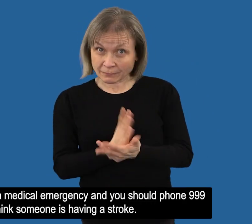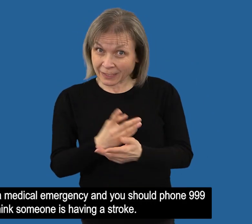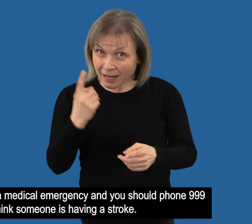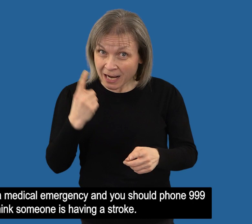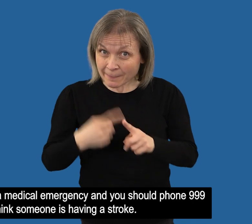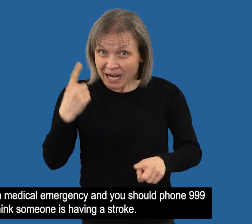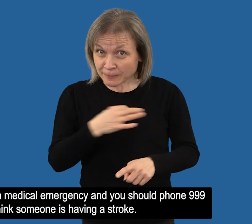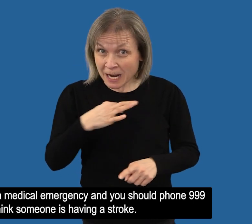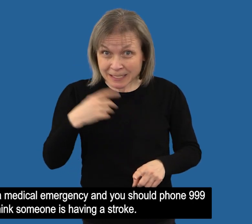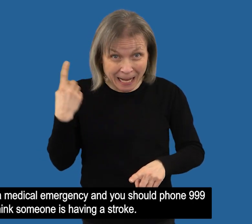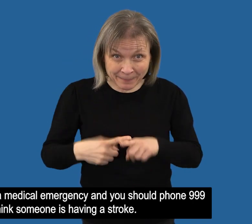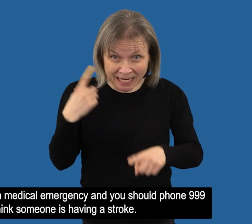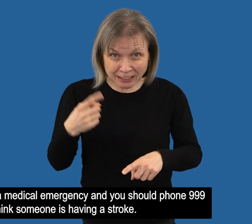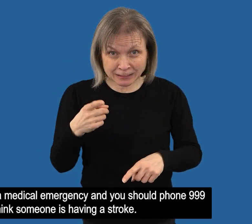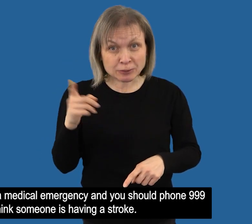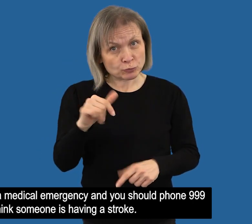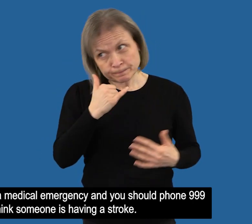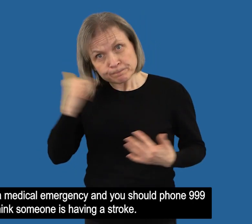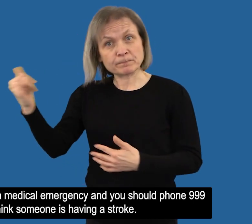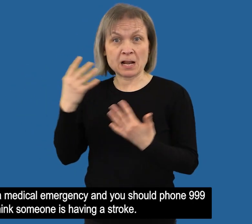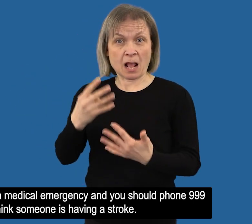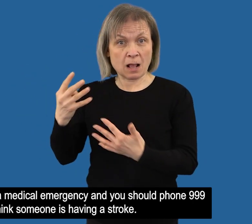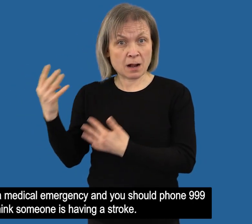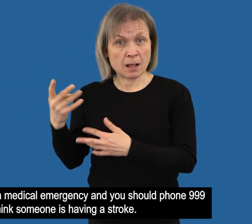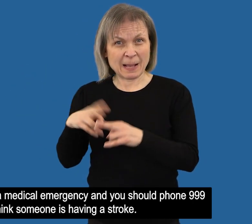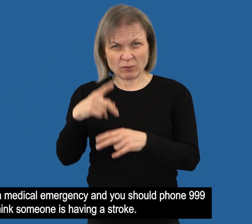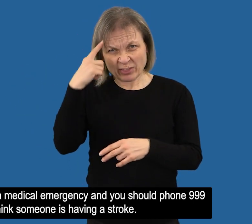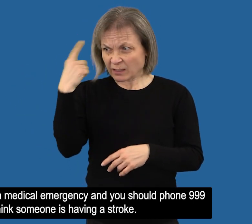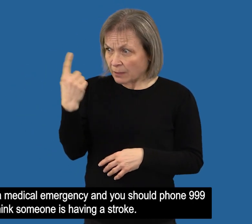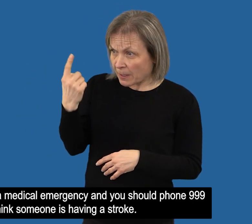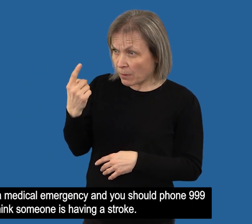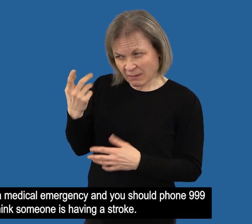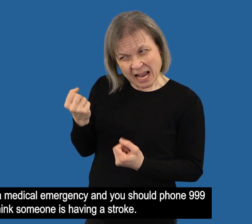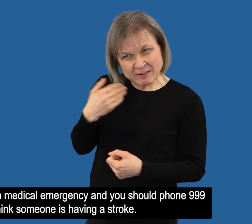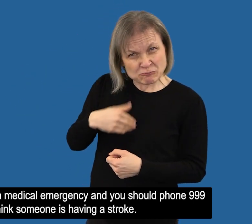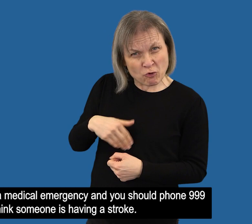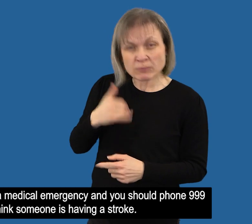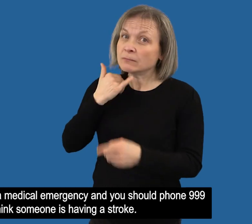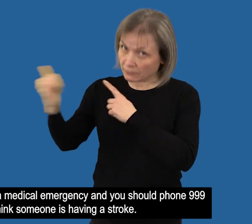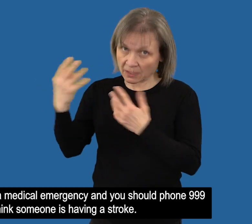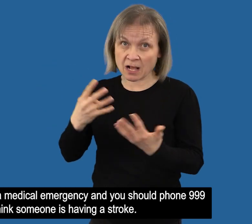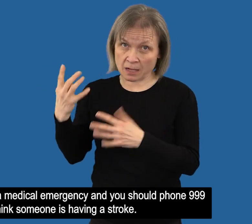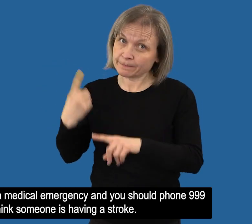This is why a stroke is a medical emergency, and you should phone 999 if you think someone is having a